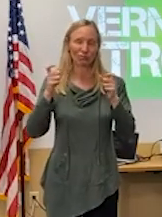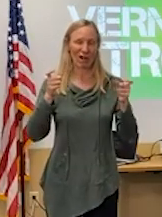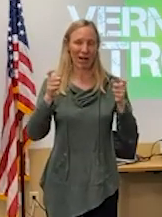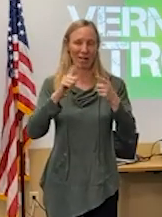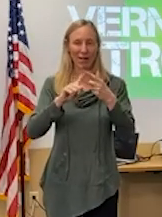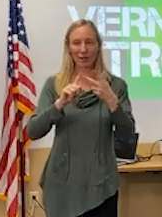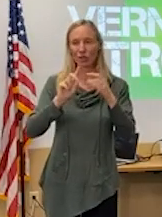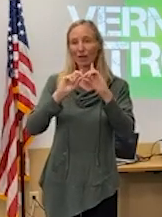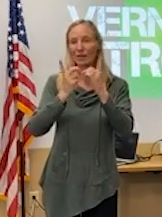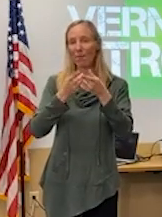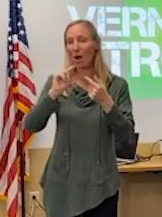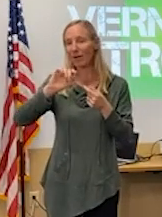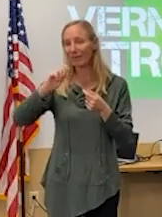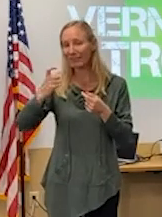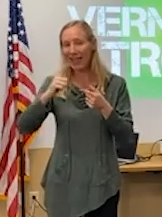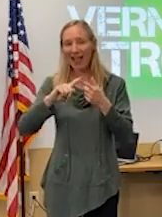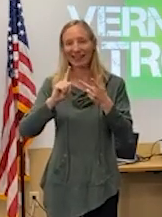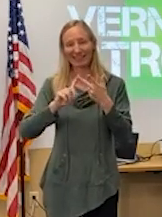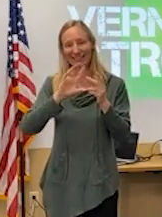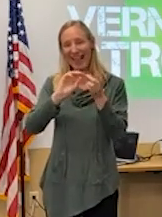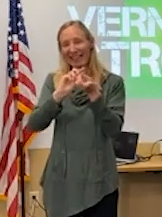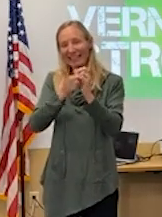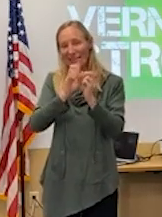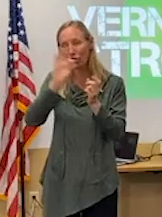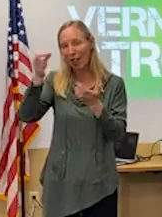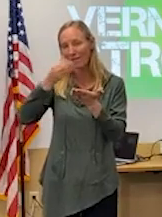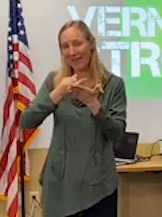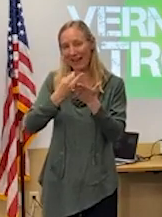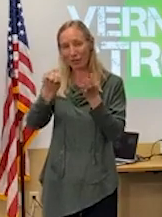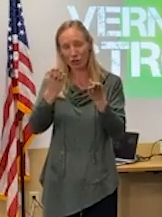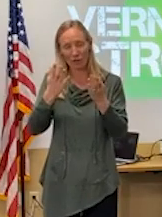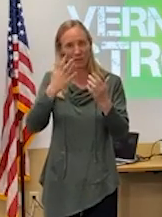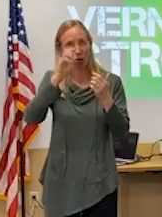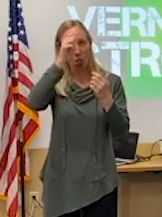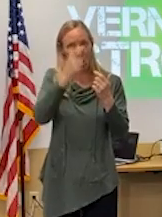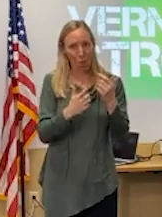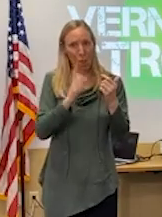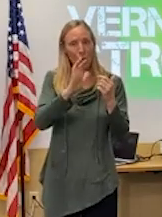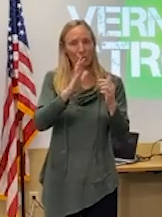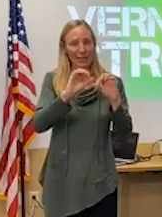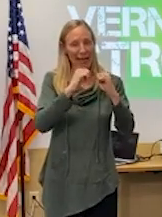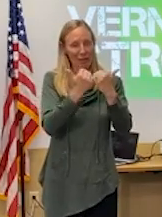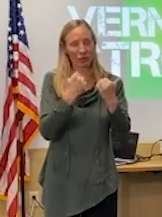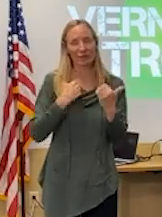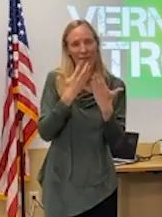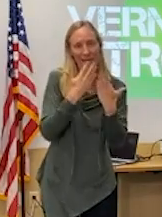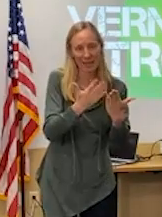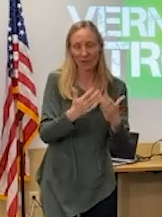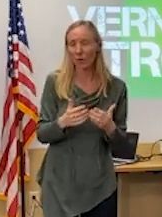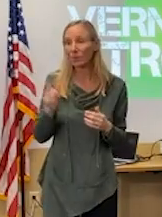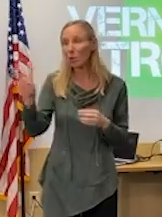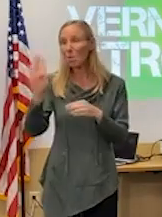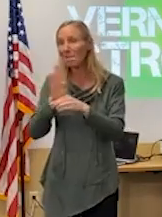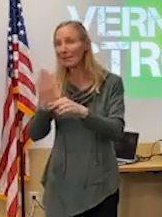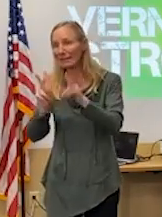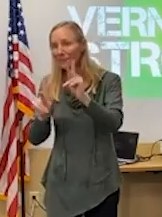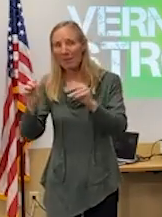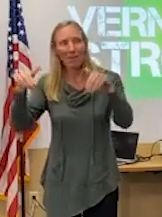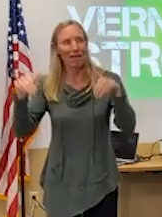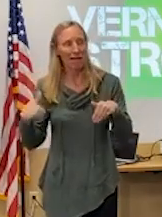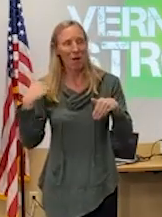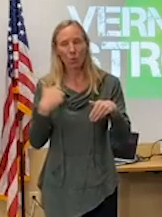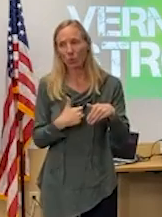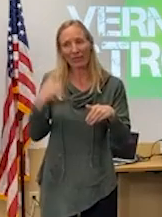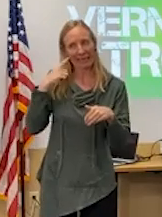Digital Services for helping us in this effort. To the business owners, we hear you. We know you're waiting patiently, and